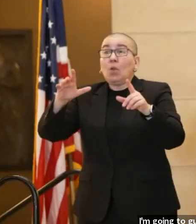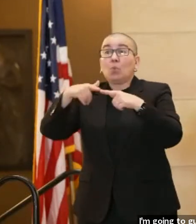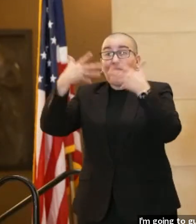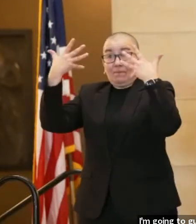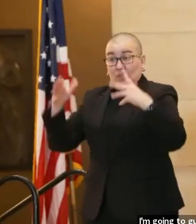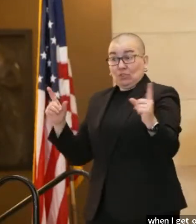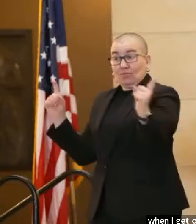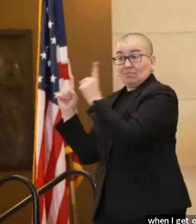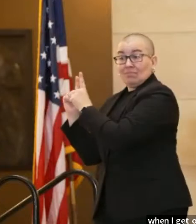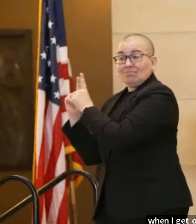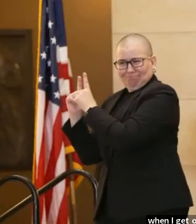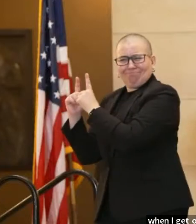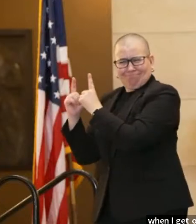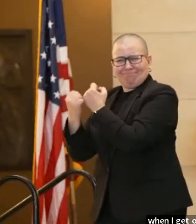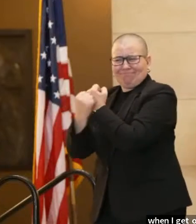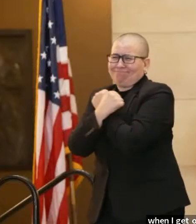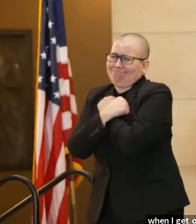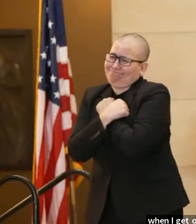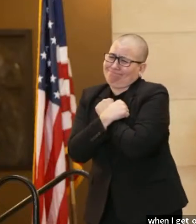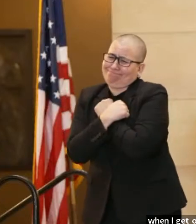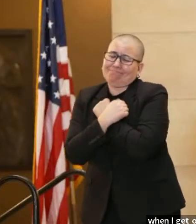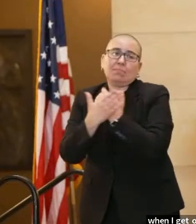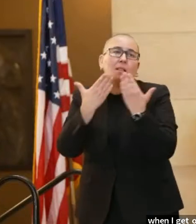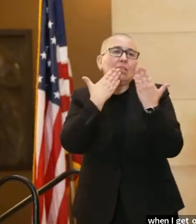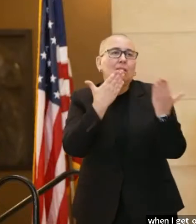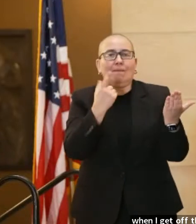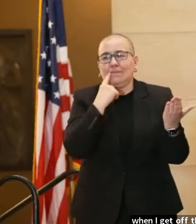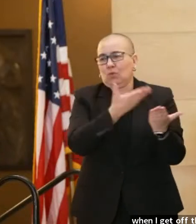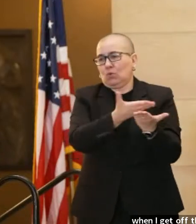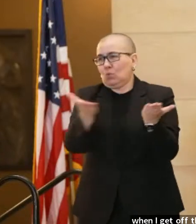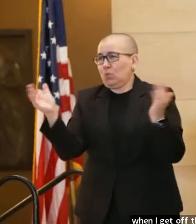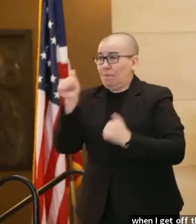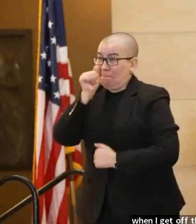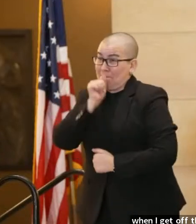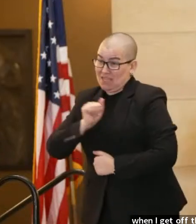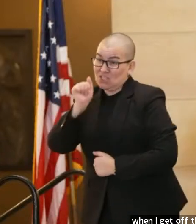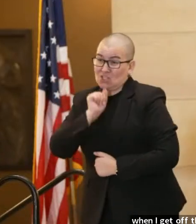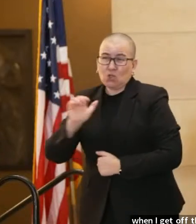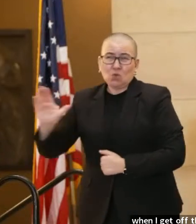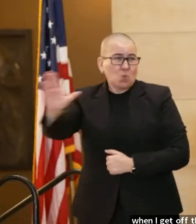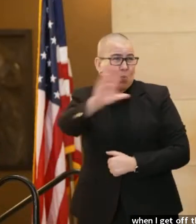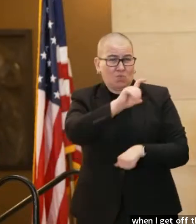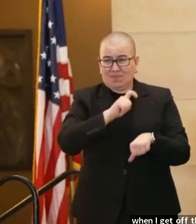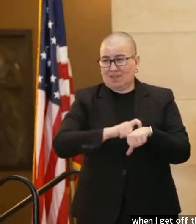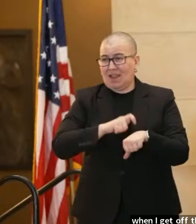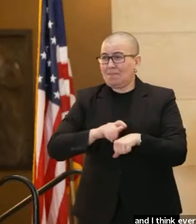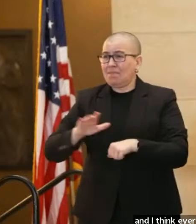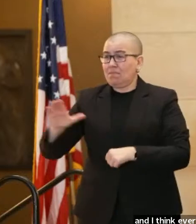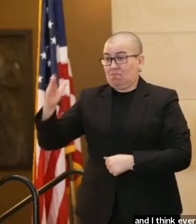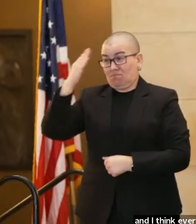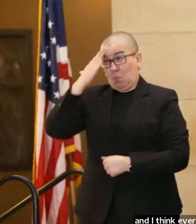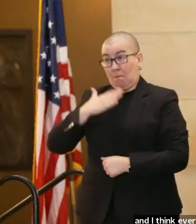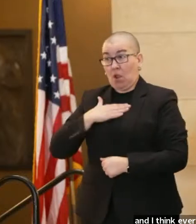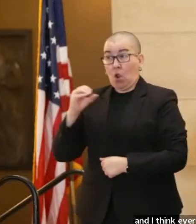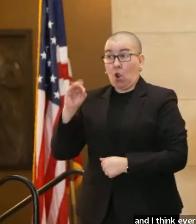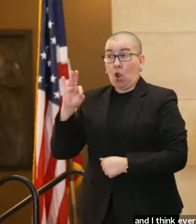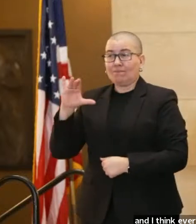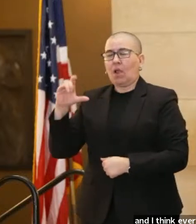are shaking, and I thank everybody for your patience and your time. Just know that my office is always open to you. I believe you, I see